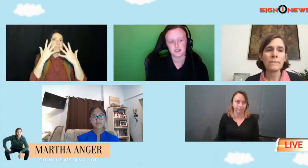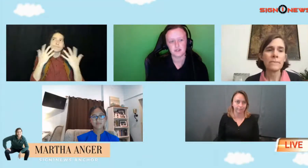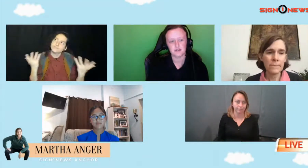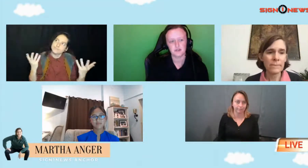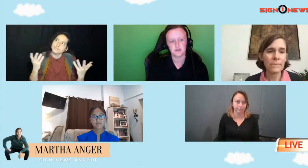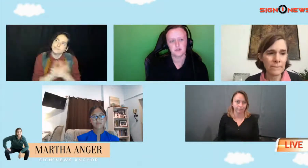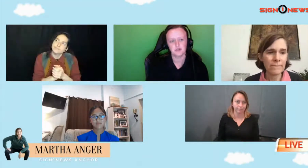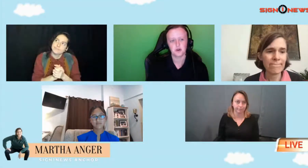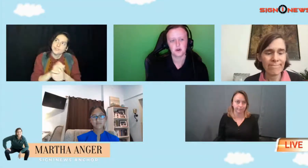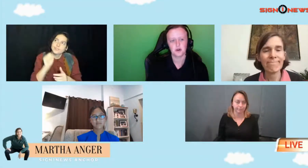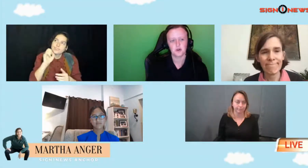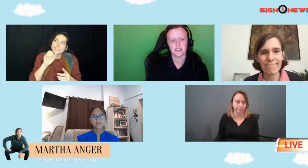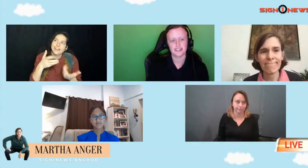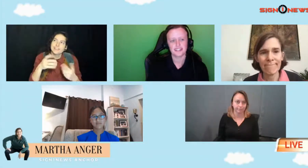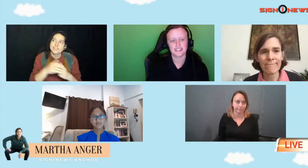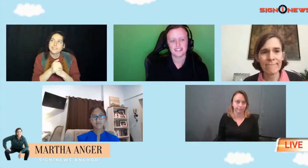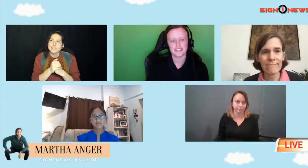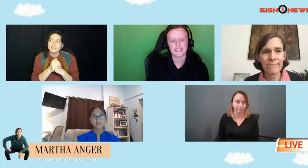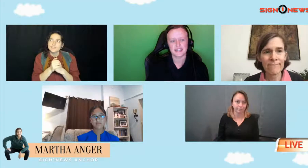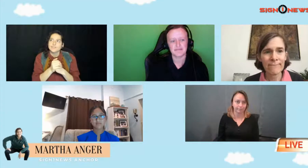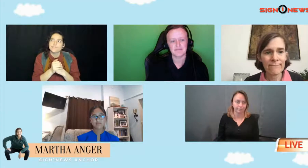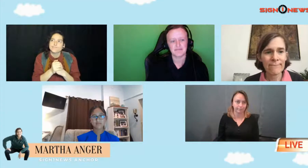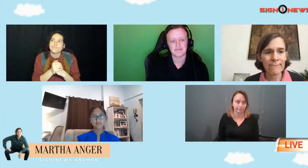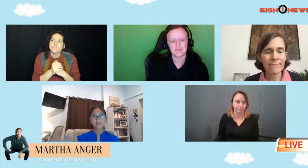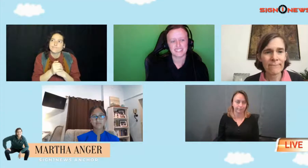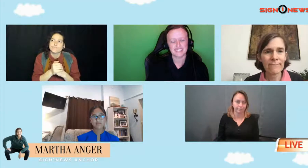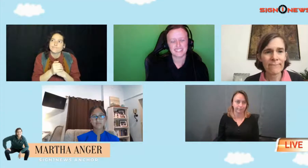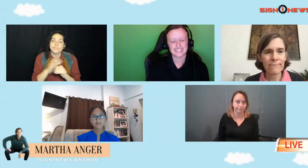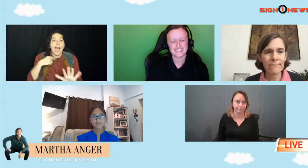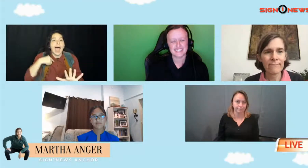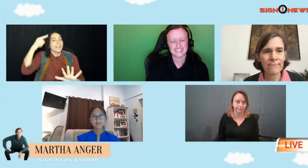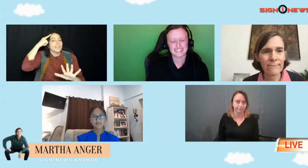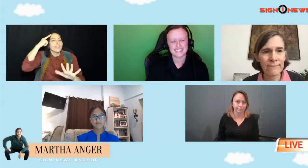open-hearted. So